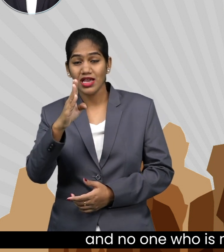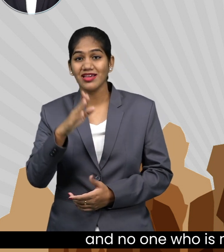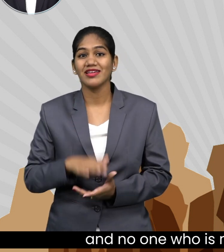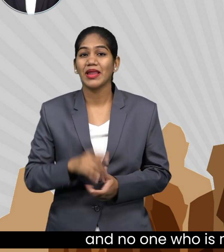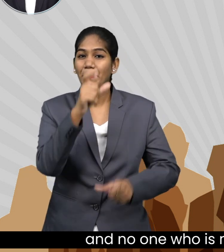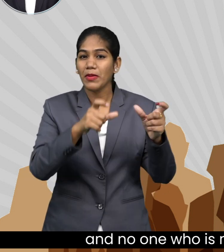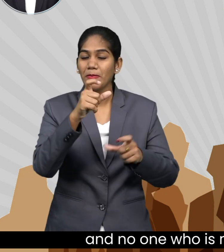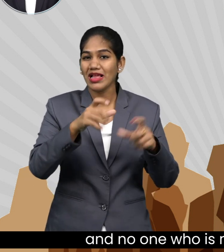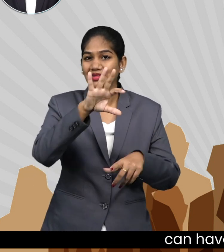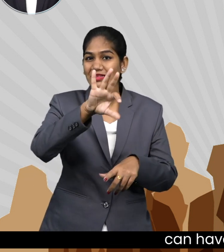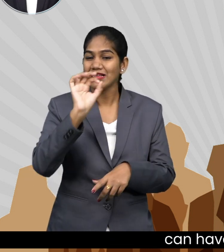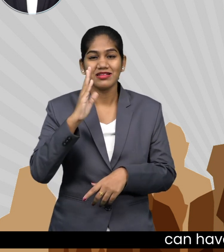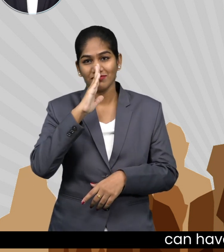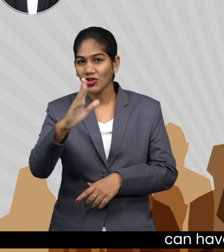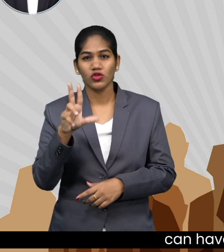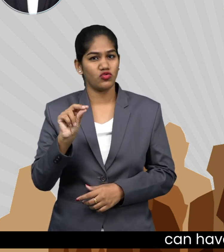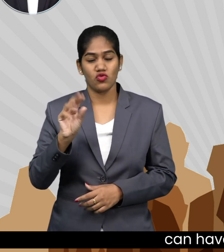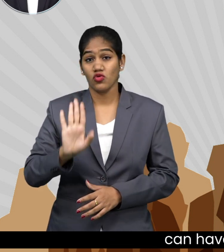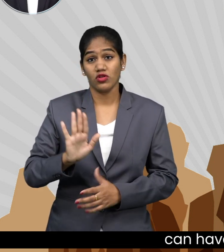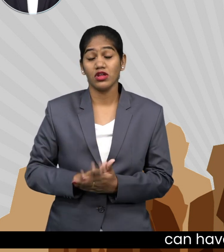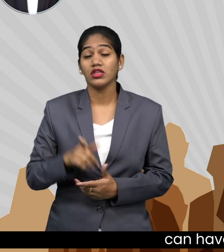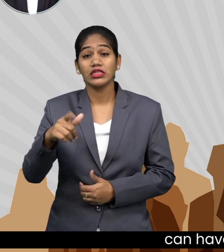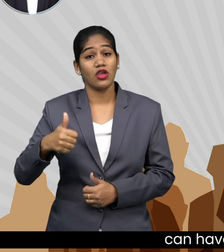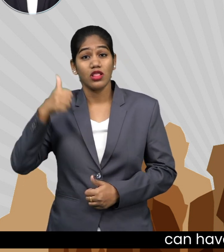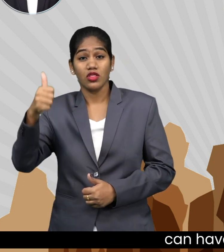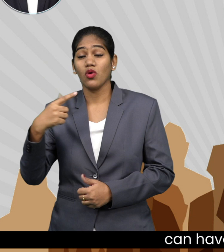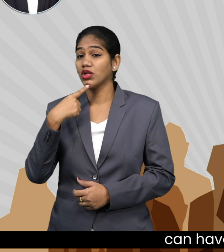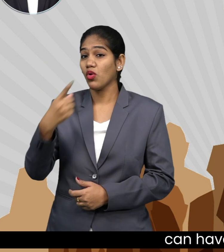by the people can have authority over them.